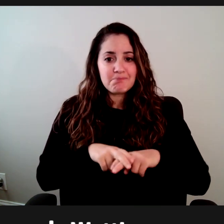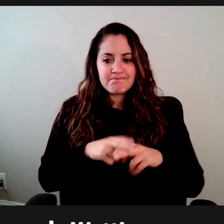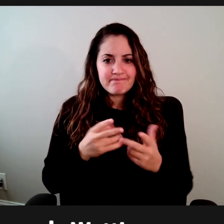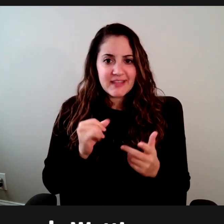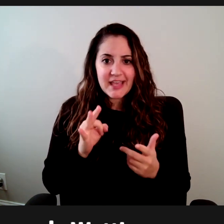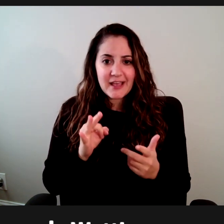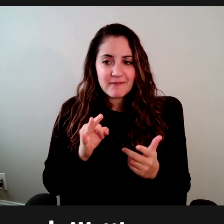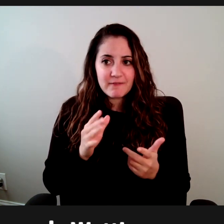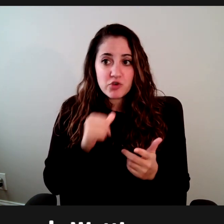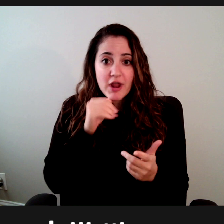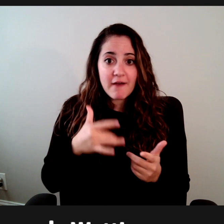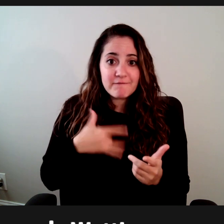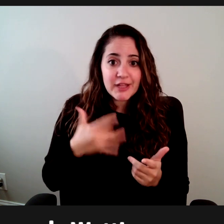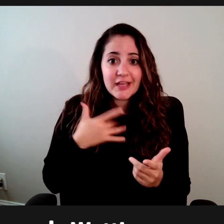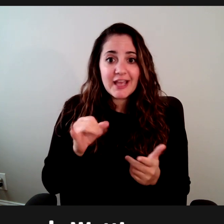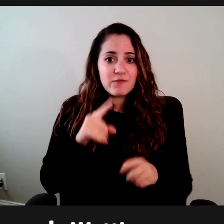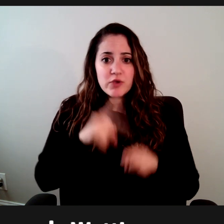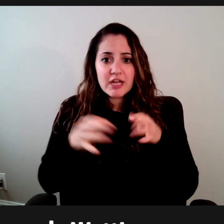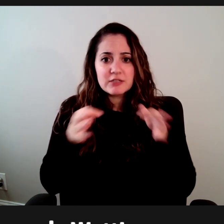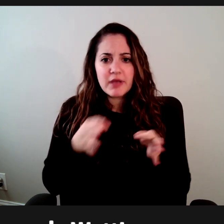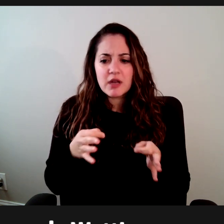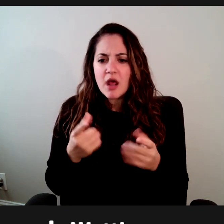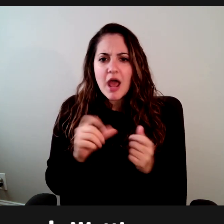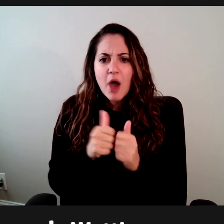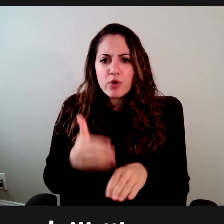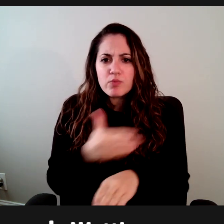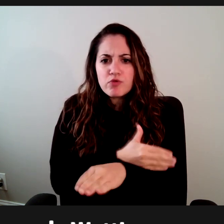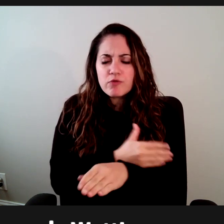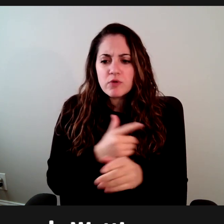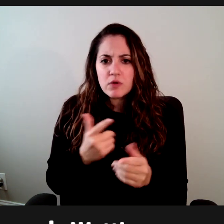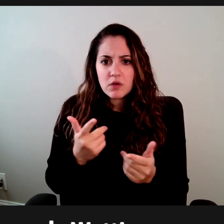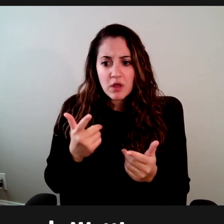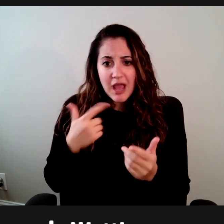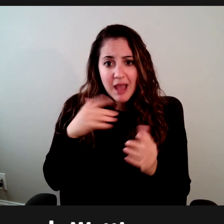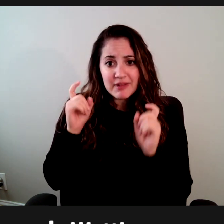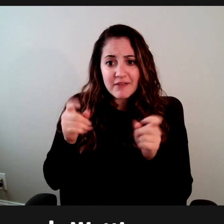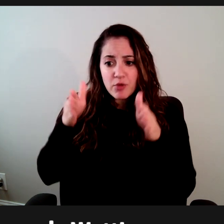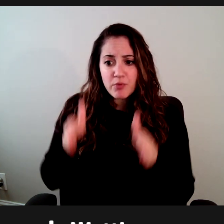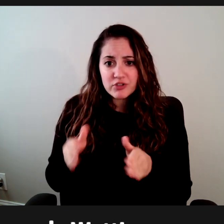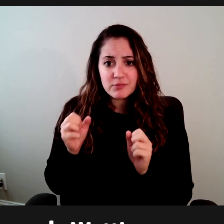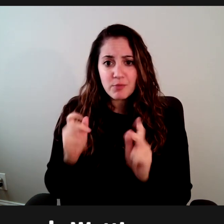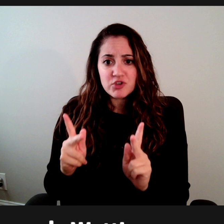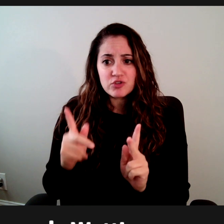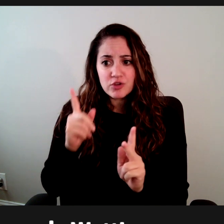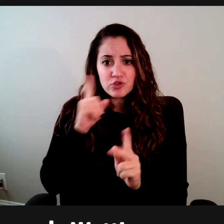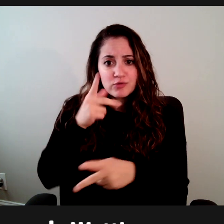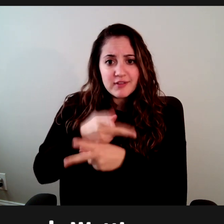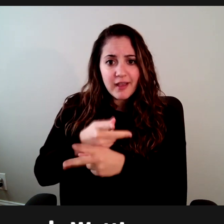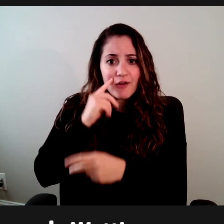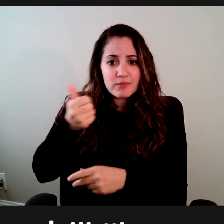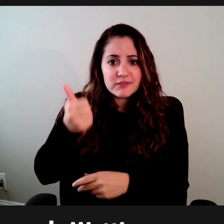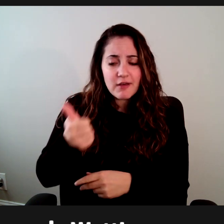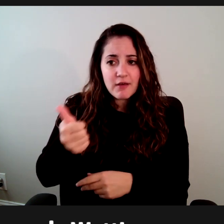working for you right here. So what do you need? Like, what would be better? And like giving people explicit permission to take care of themselves